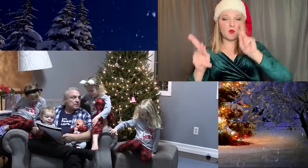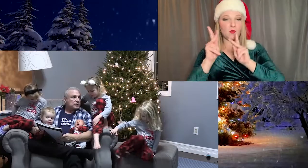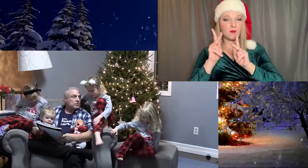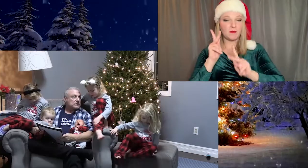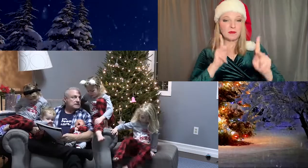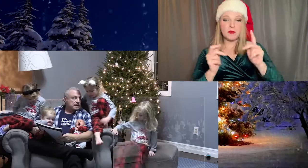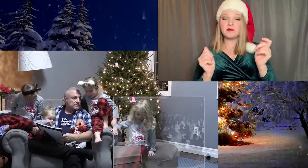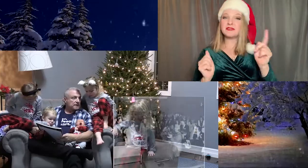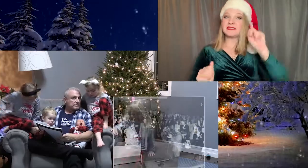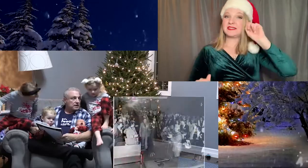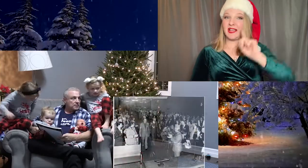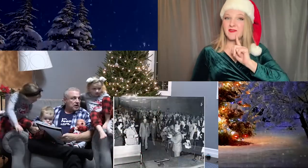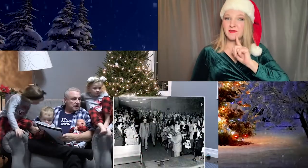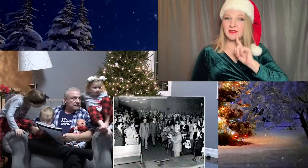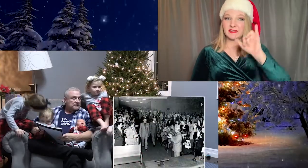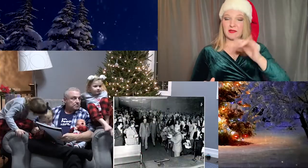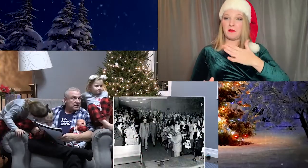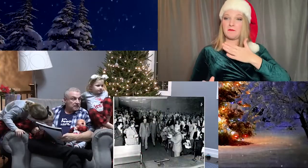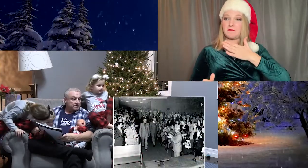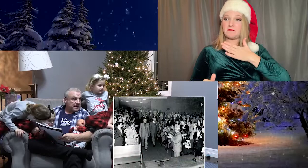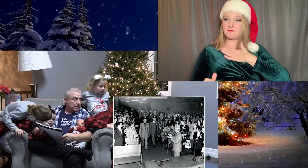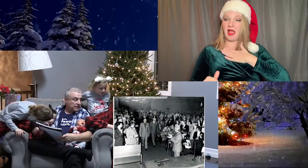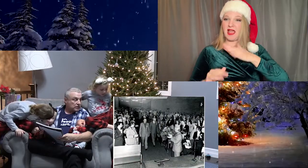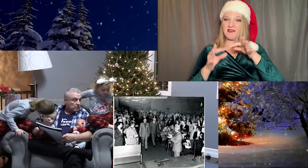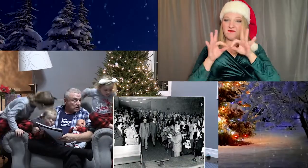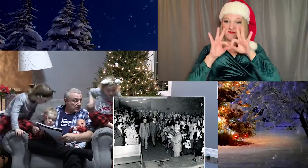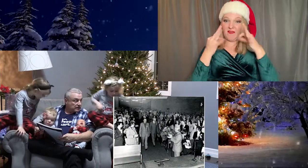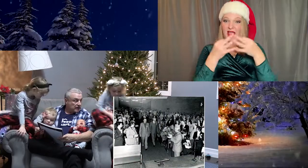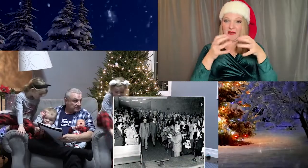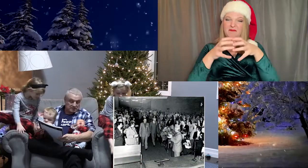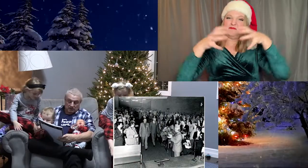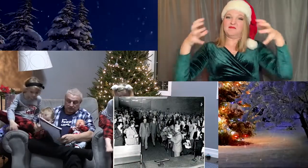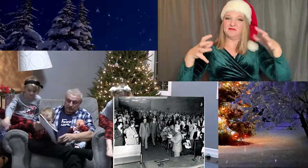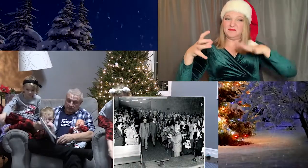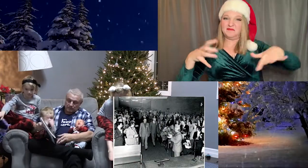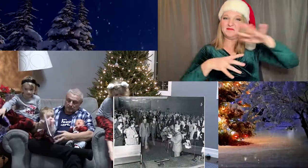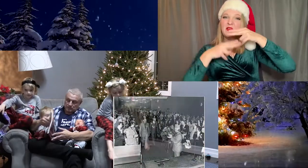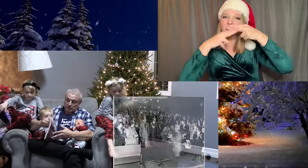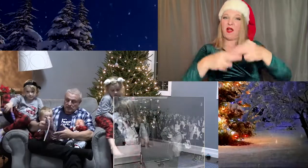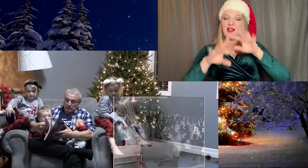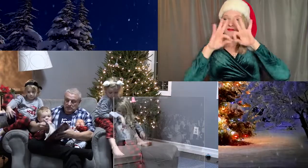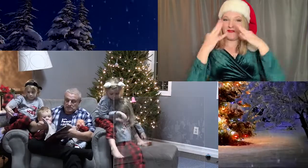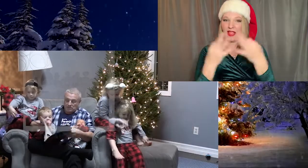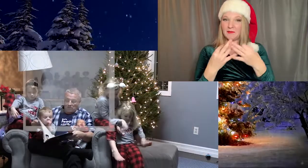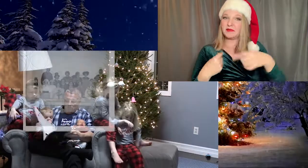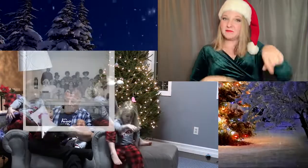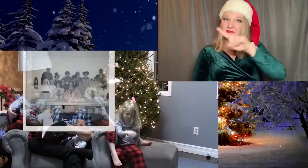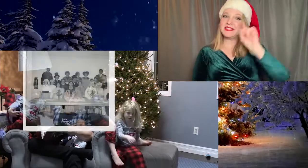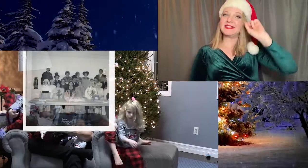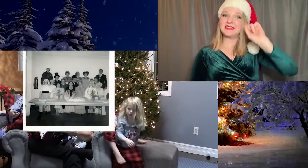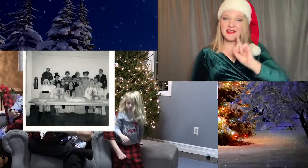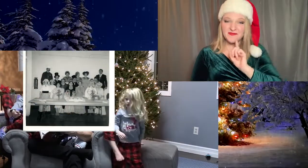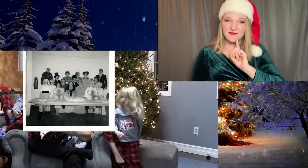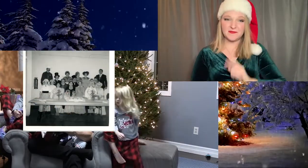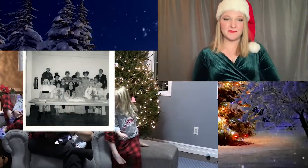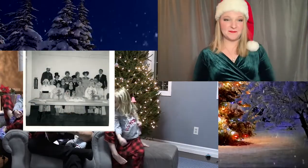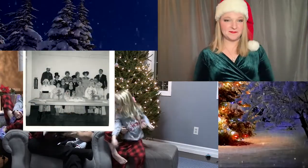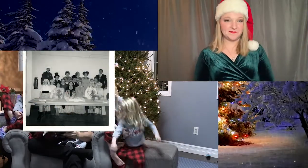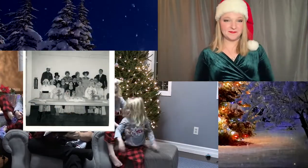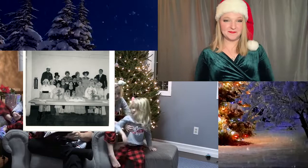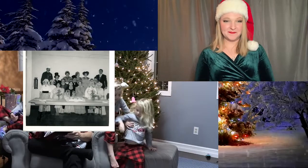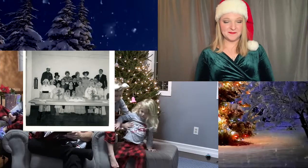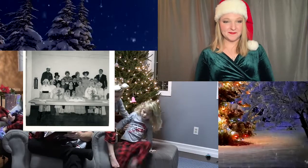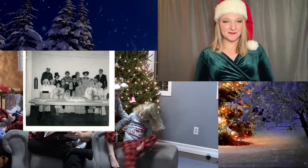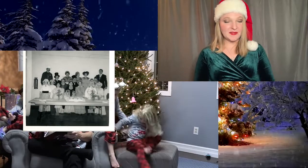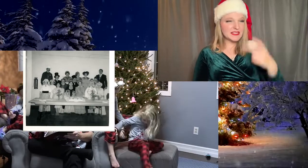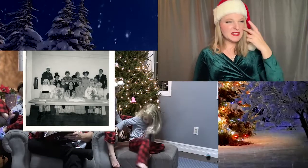with people who were deaf and part of his bigger family who were all deaf. Isn't that something? And you see all these pictures that are in here?